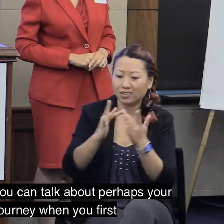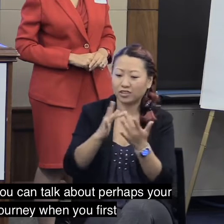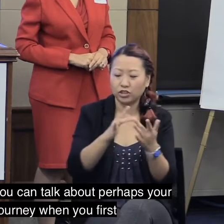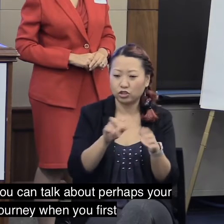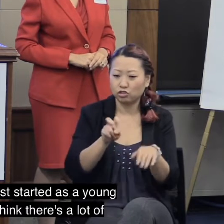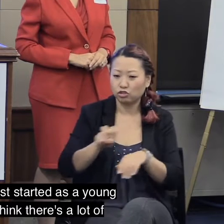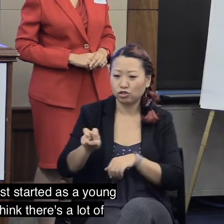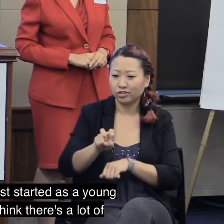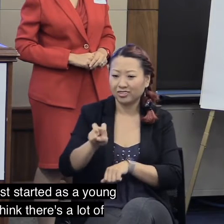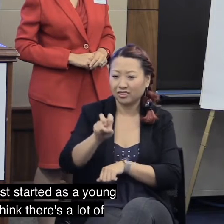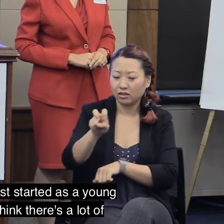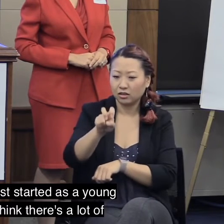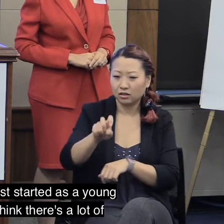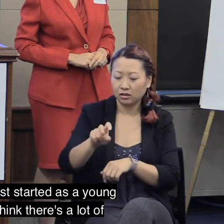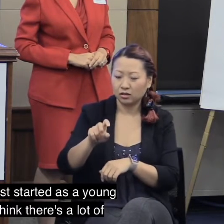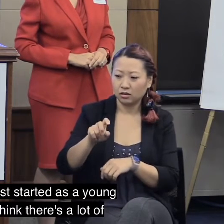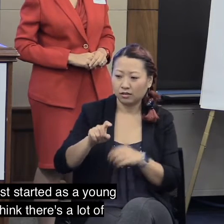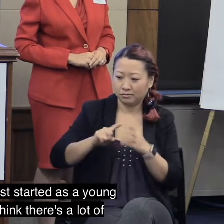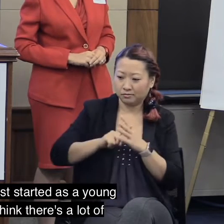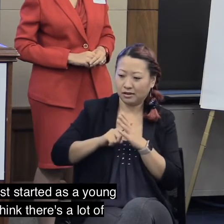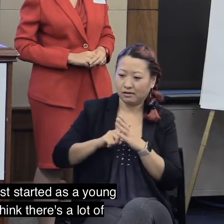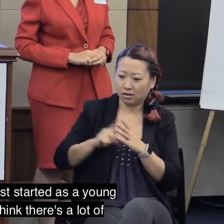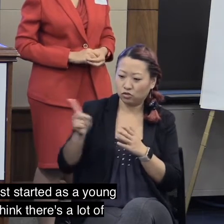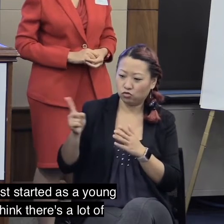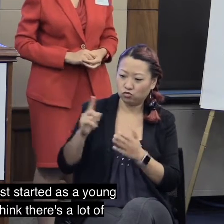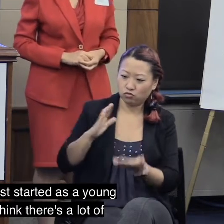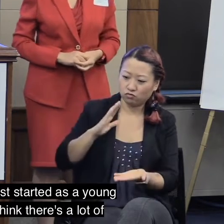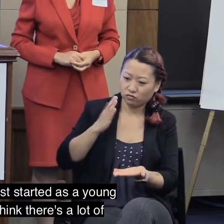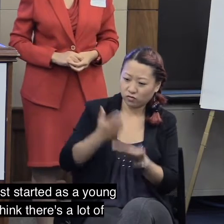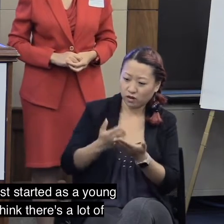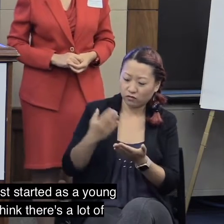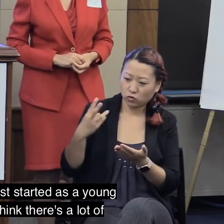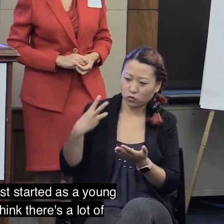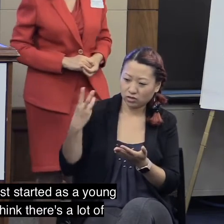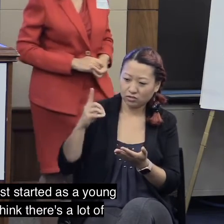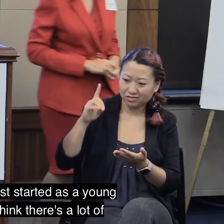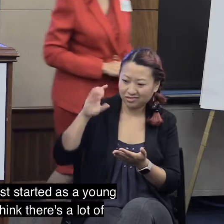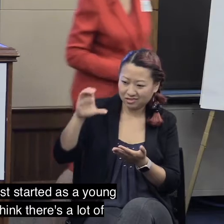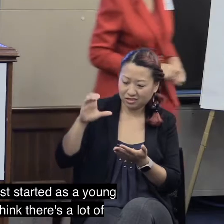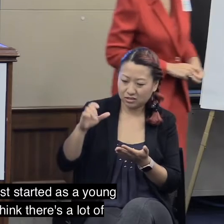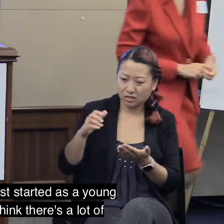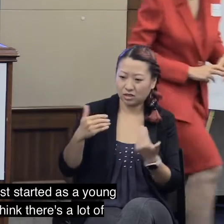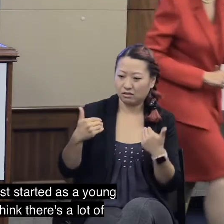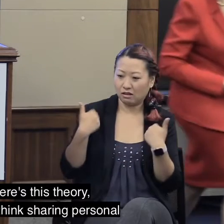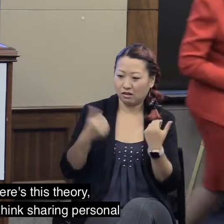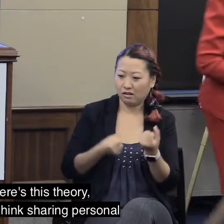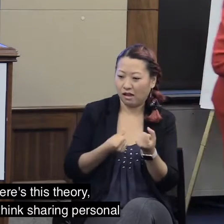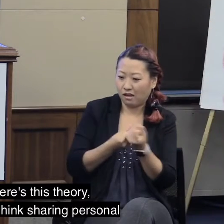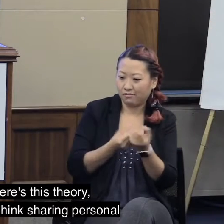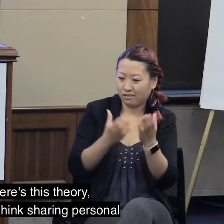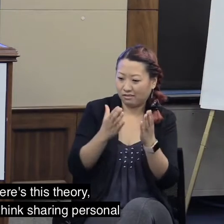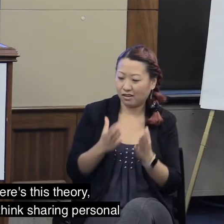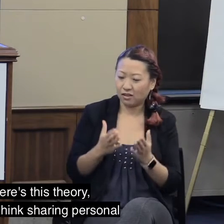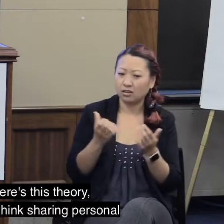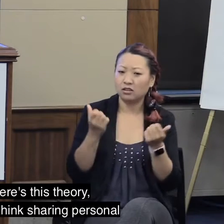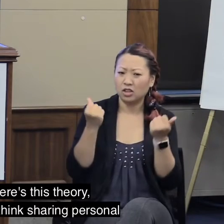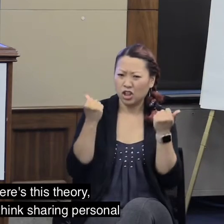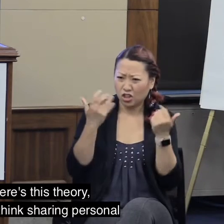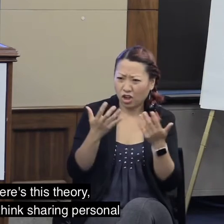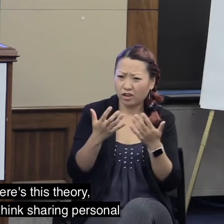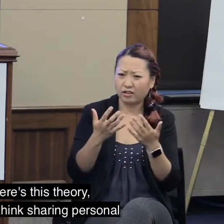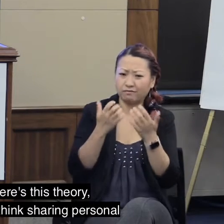you first got to DC or when you first started as a young advocate, because I think there's a lot of value in sort